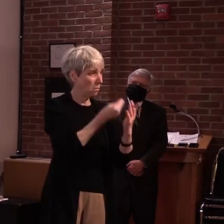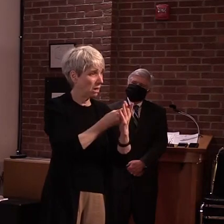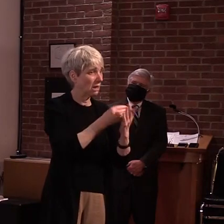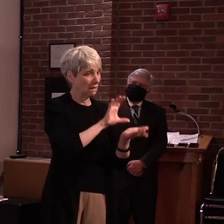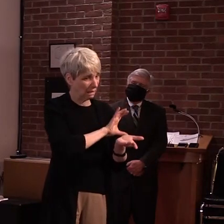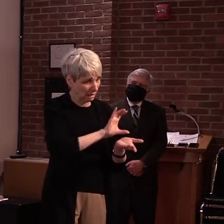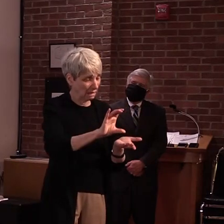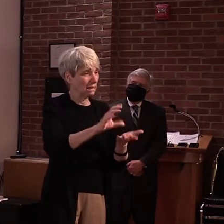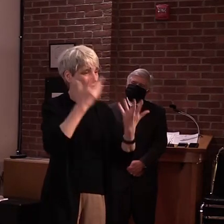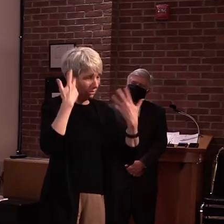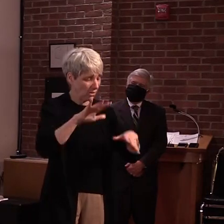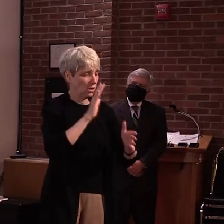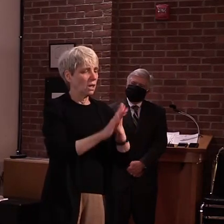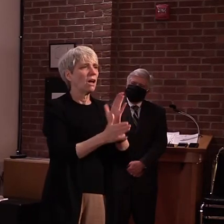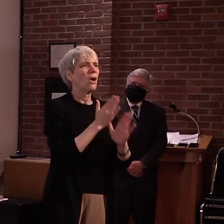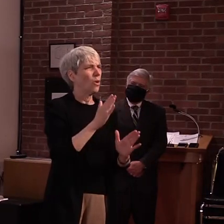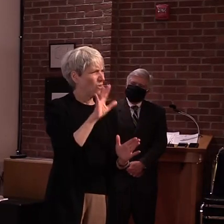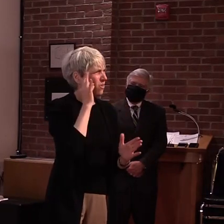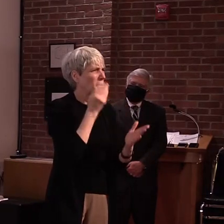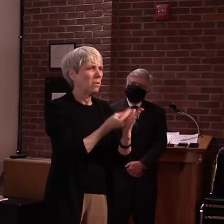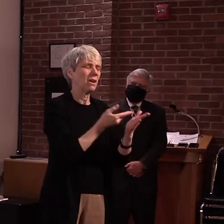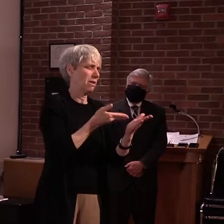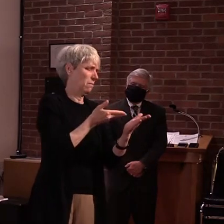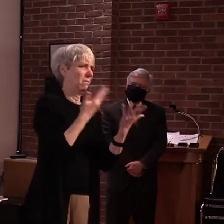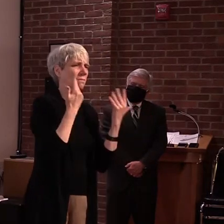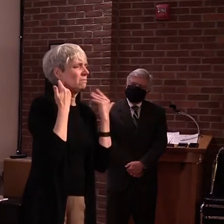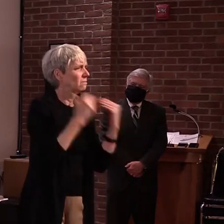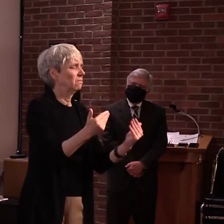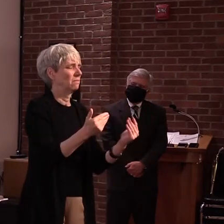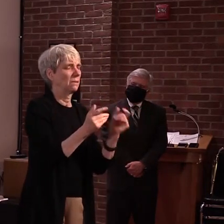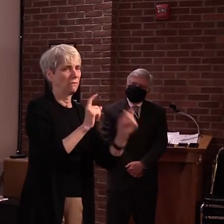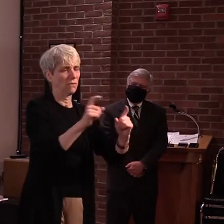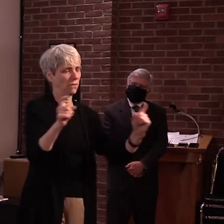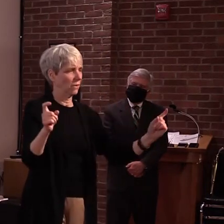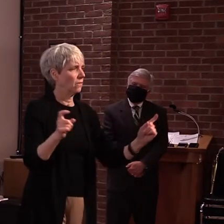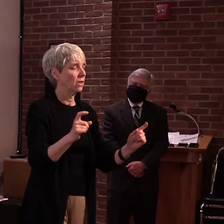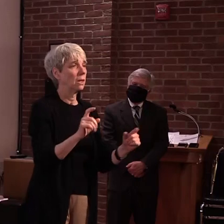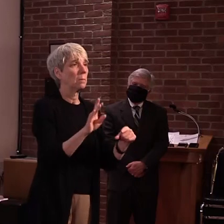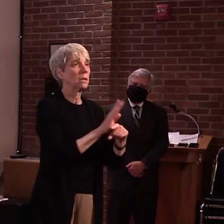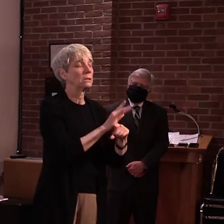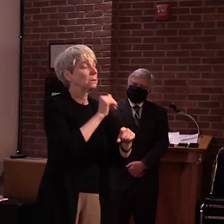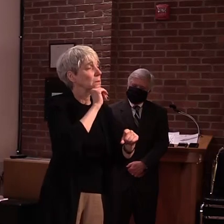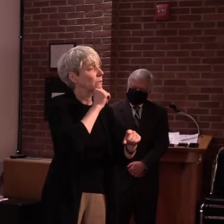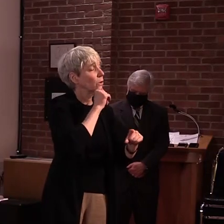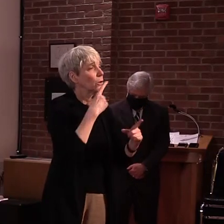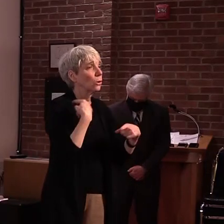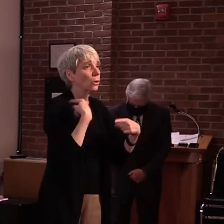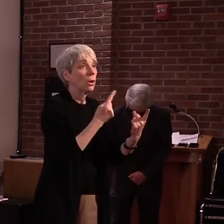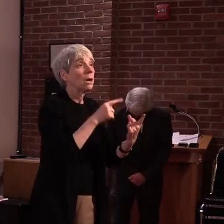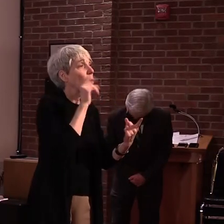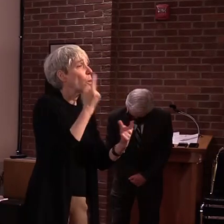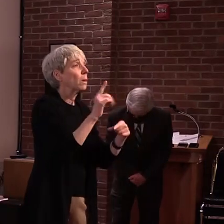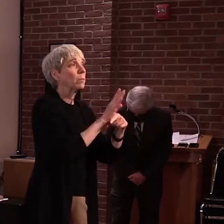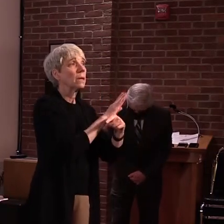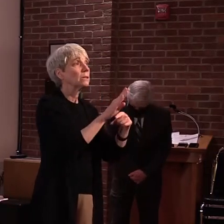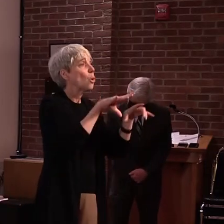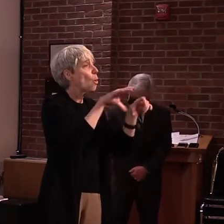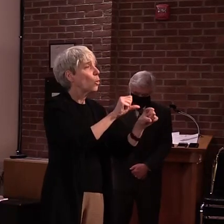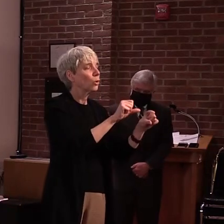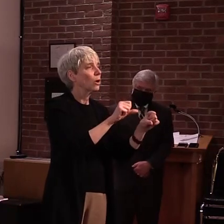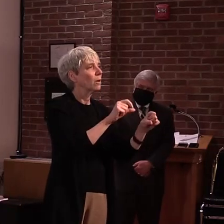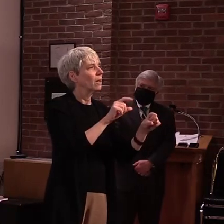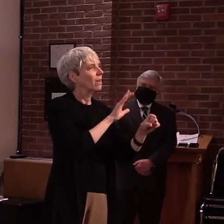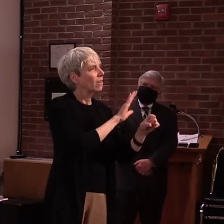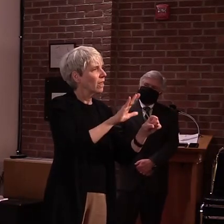out the door. I think there's a sense of urgency on the part of business owners and those who are unemployed right now. You know, when you look